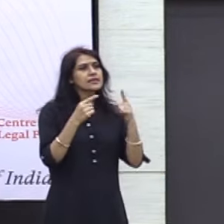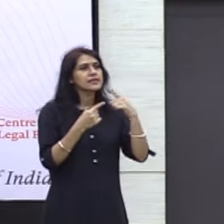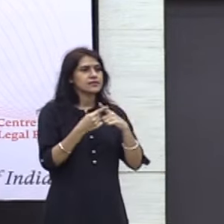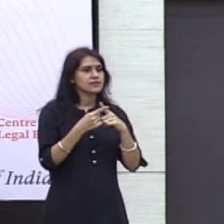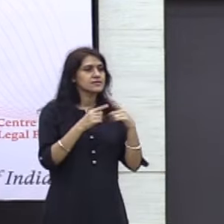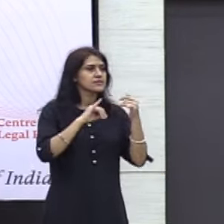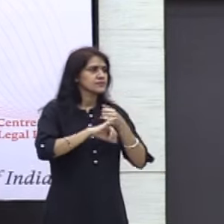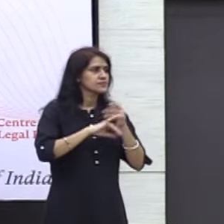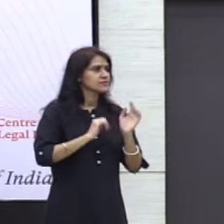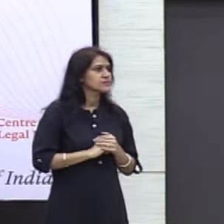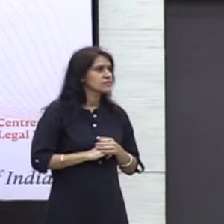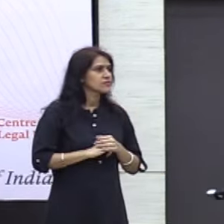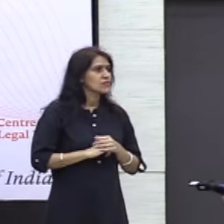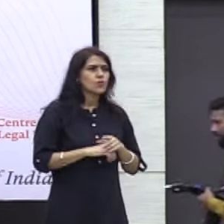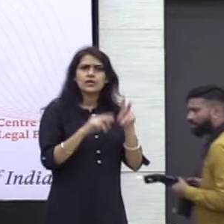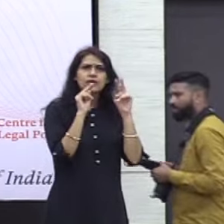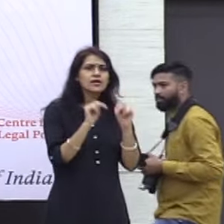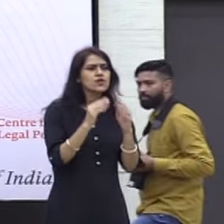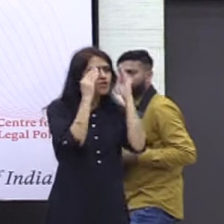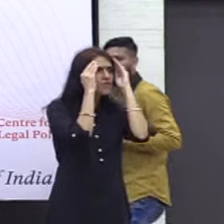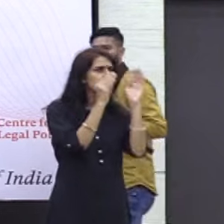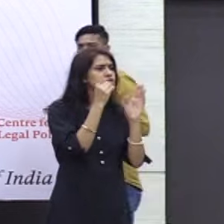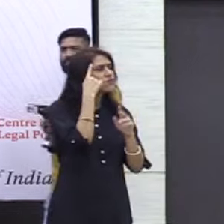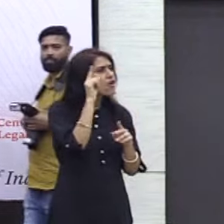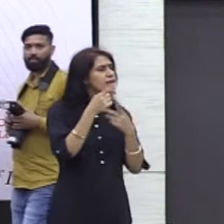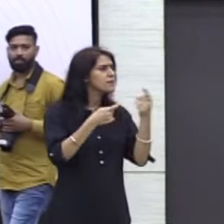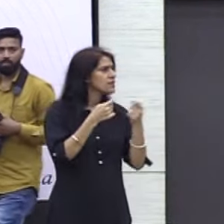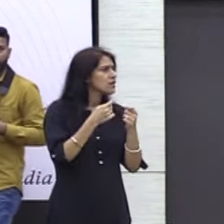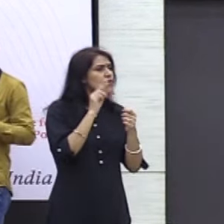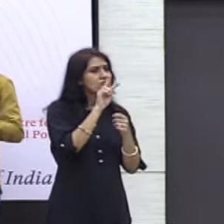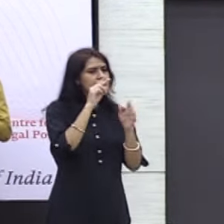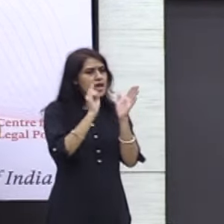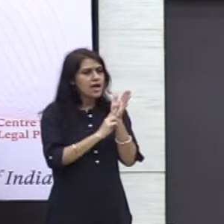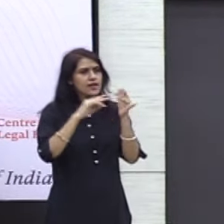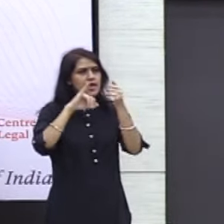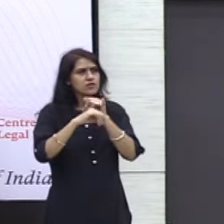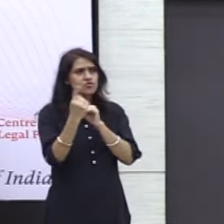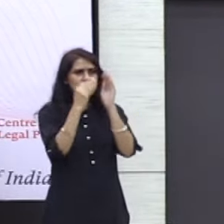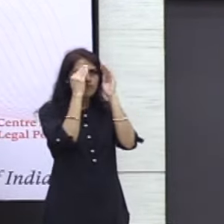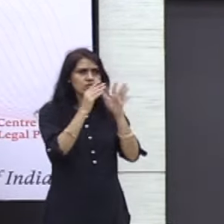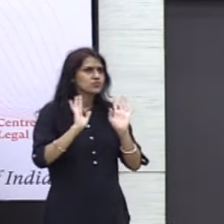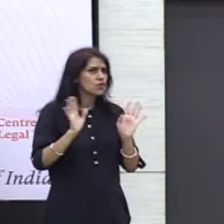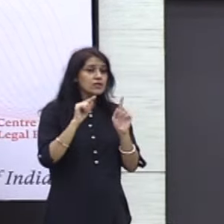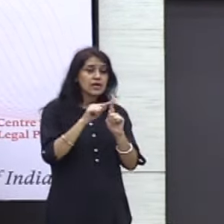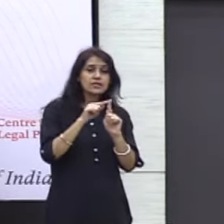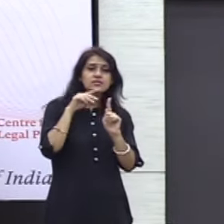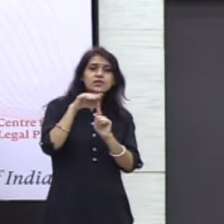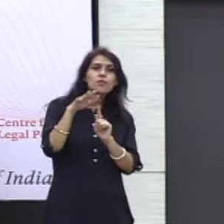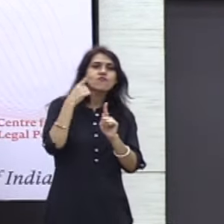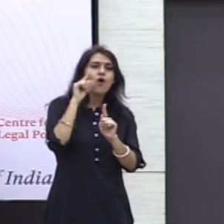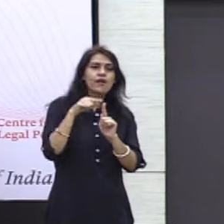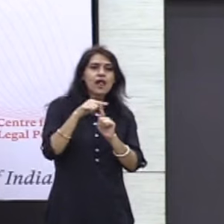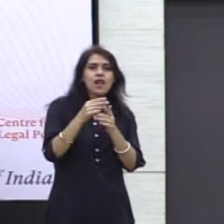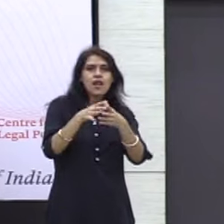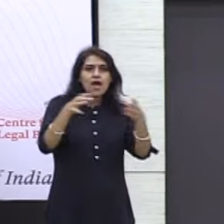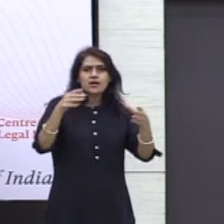So we don't really need to focus only on the BNS, because the BNS is a symptom of a larger issue of